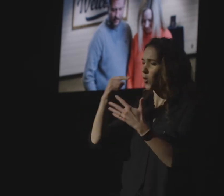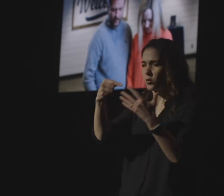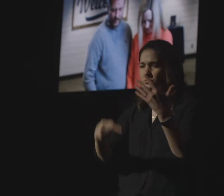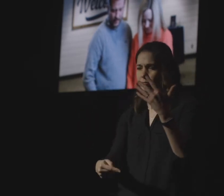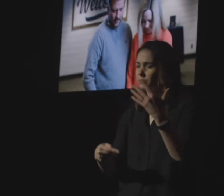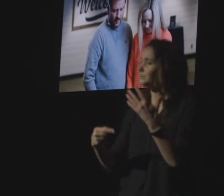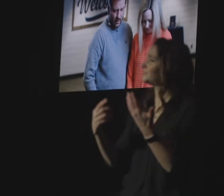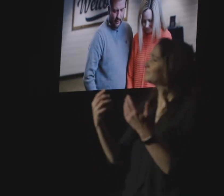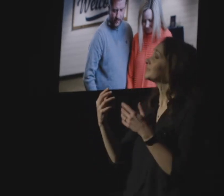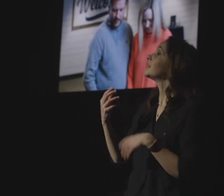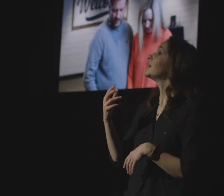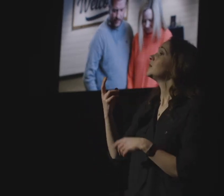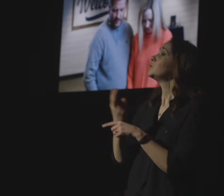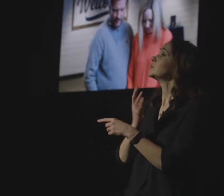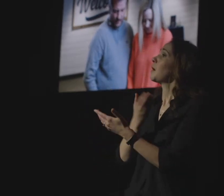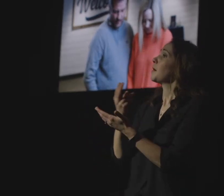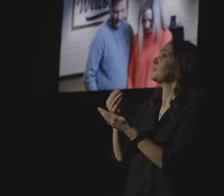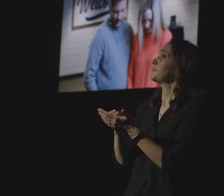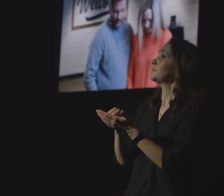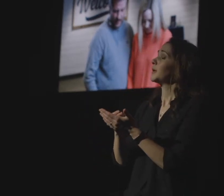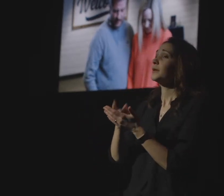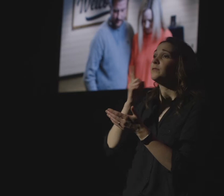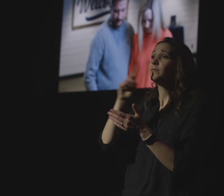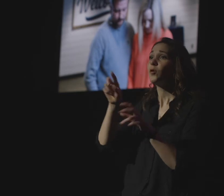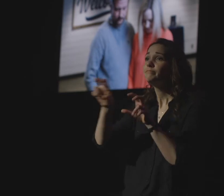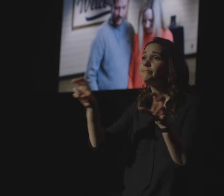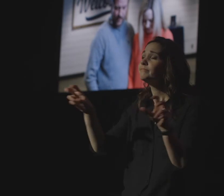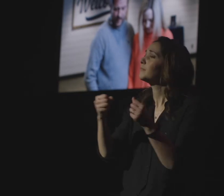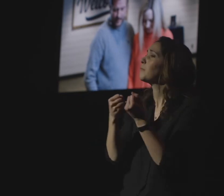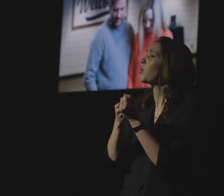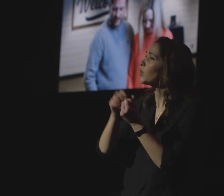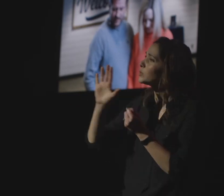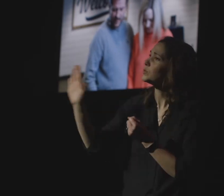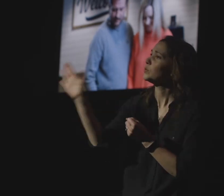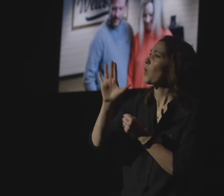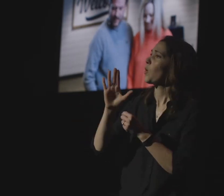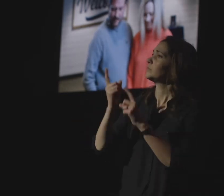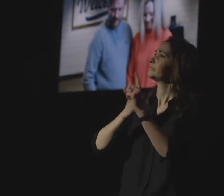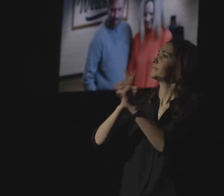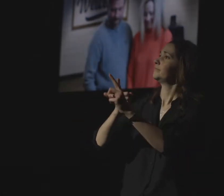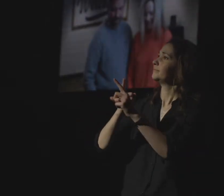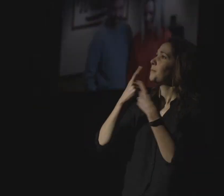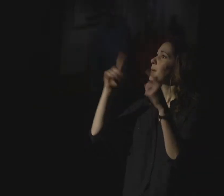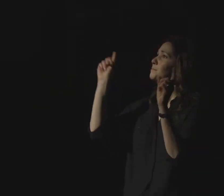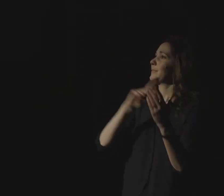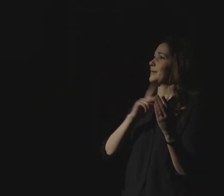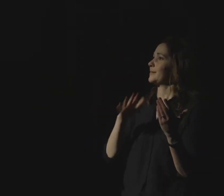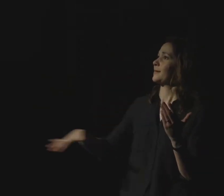them to support all of the missions that are in your kingdom. We pray this in Jesus' name. Amen.